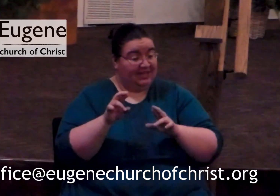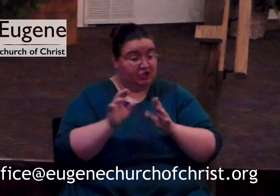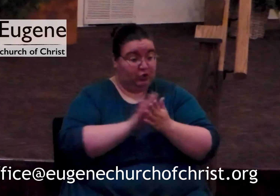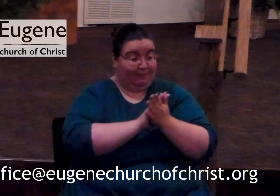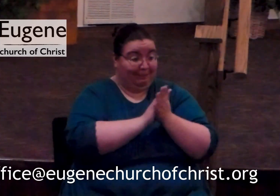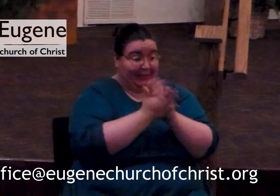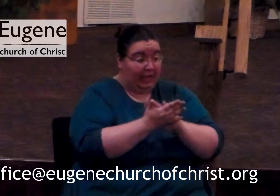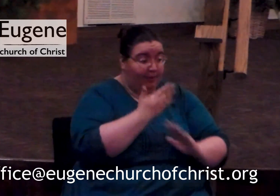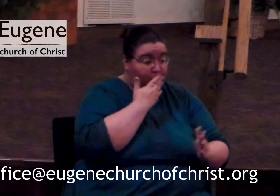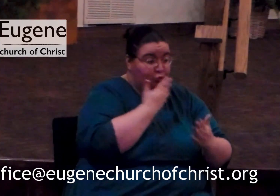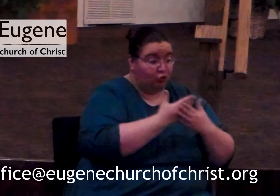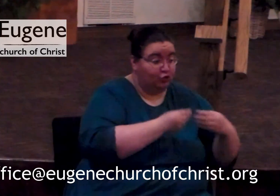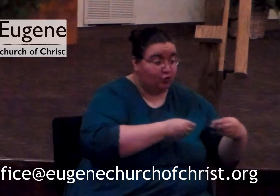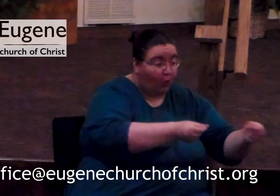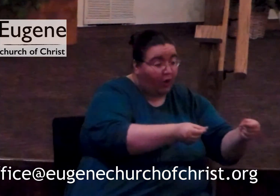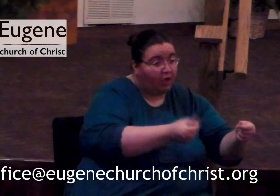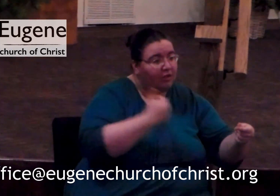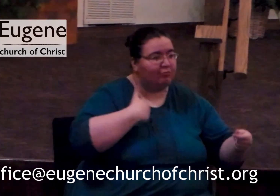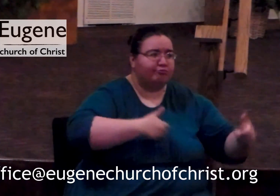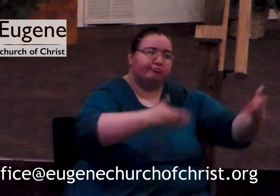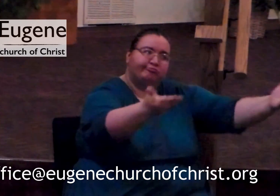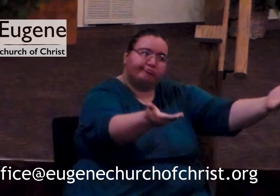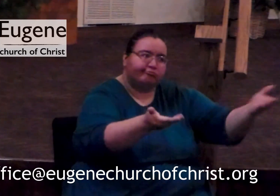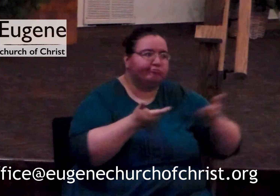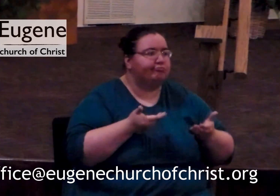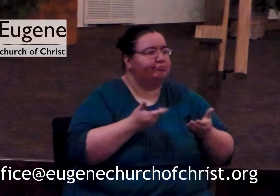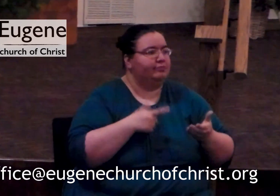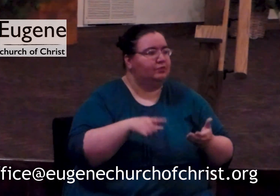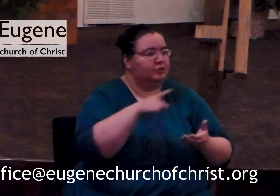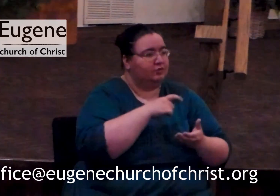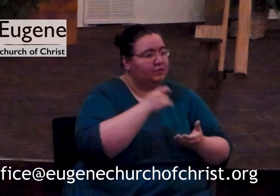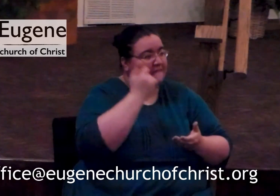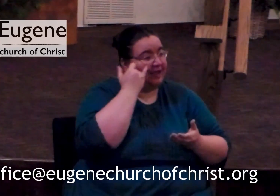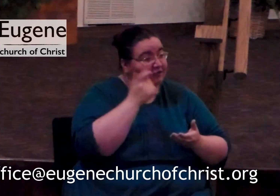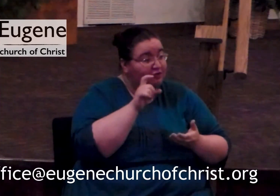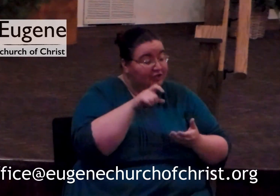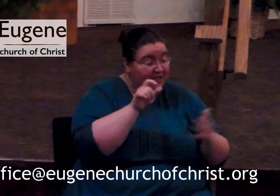we welcome you for that journey. This morning, if you need to be baptized into Him, have that